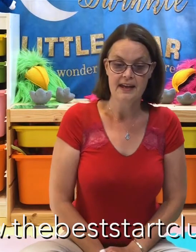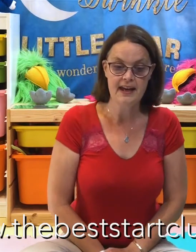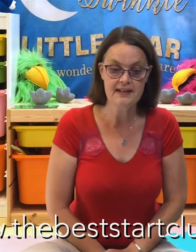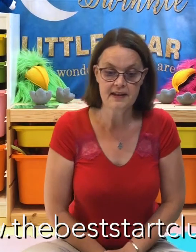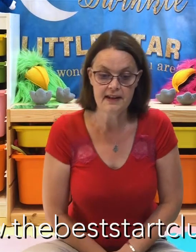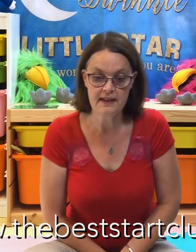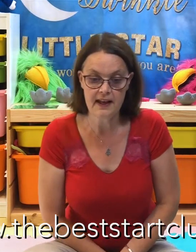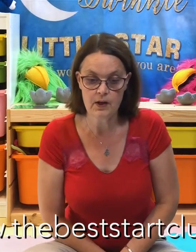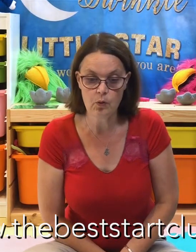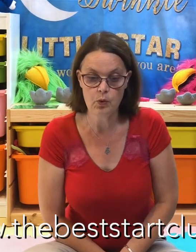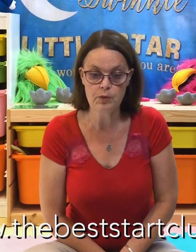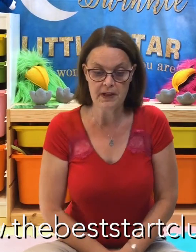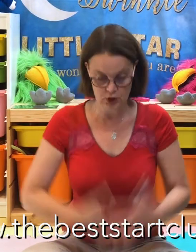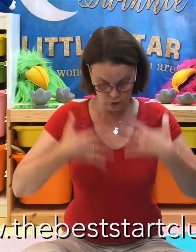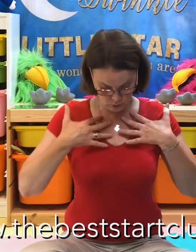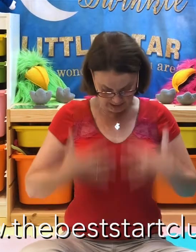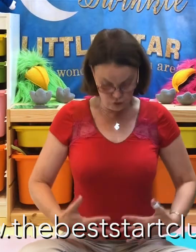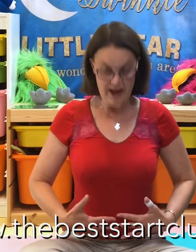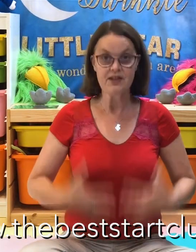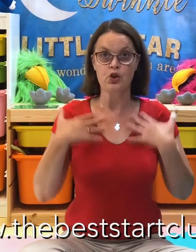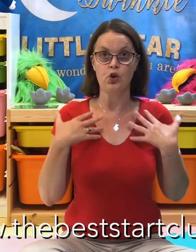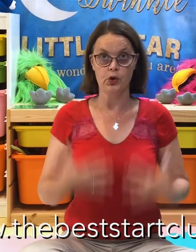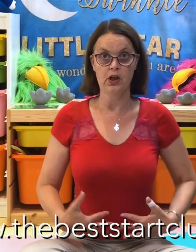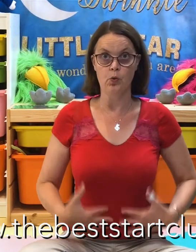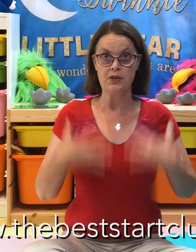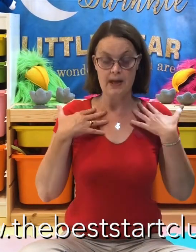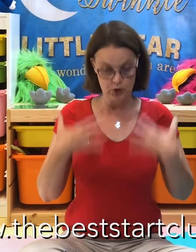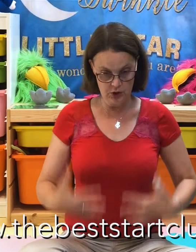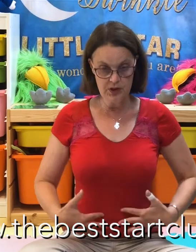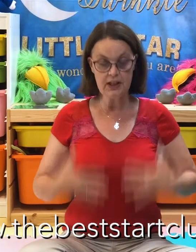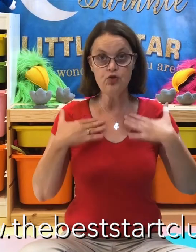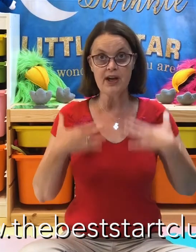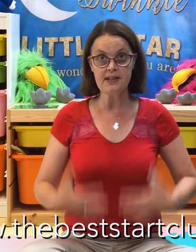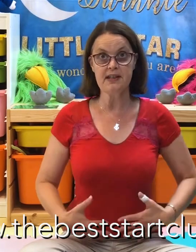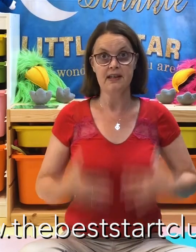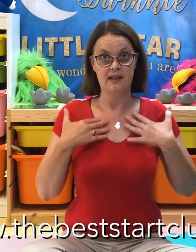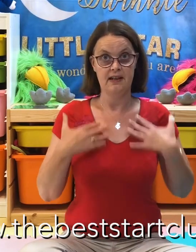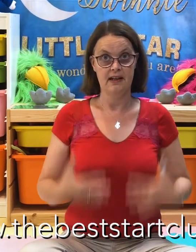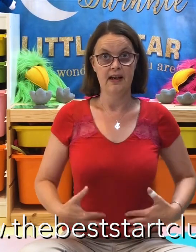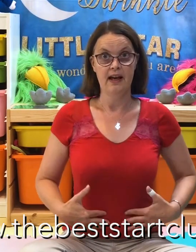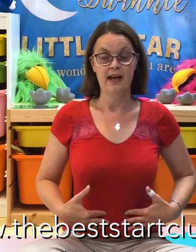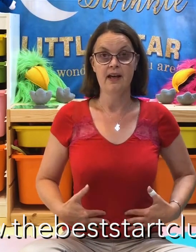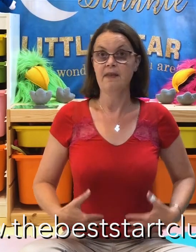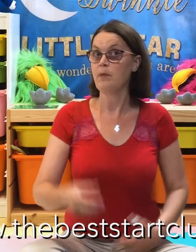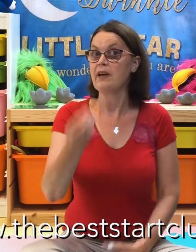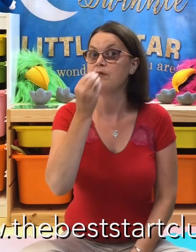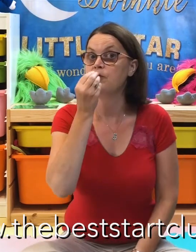Next sign then would be to get dressed or clothes. Yeah, we're just going to get you dressed. Then we have